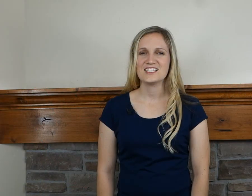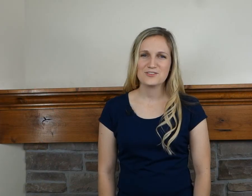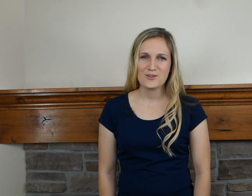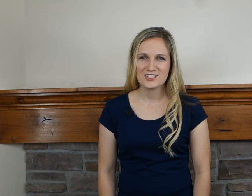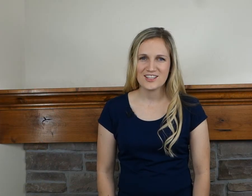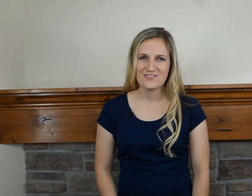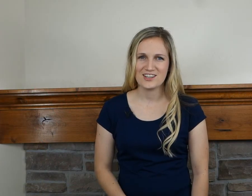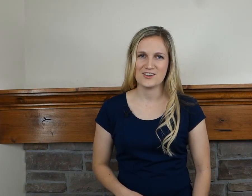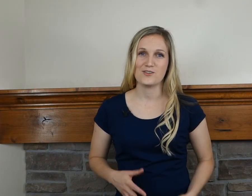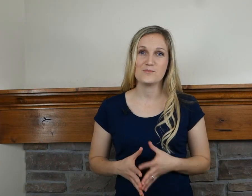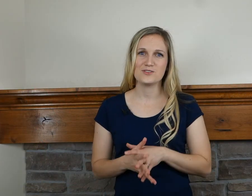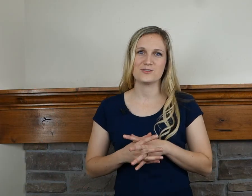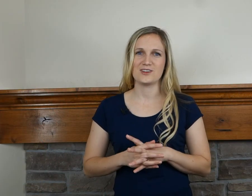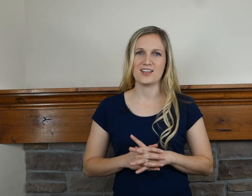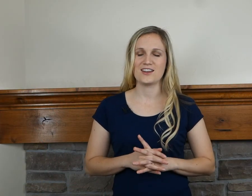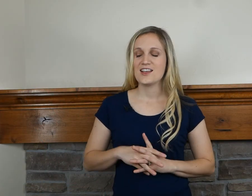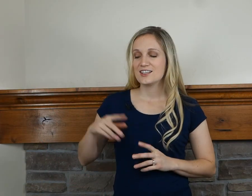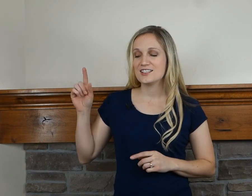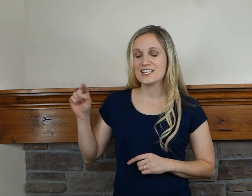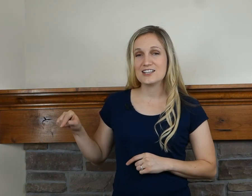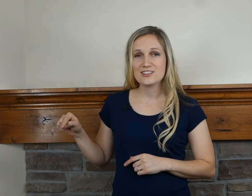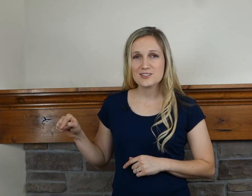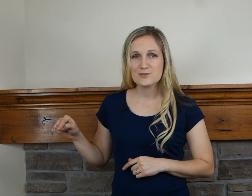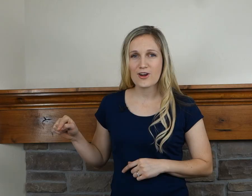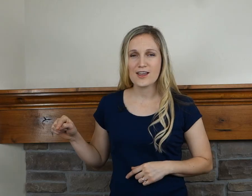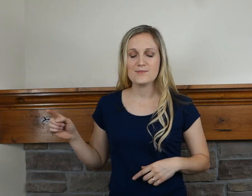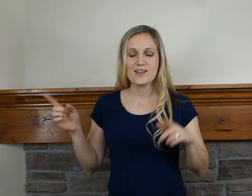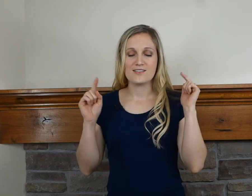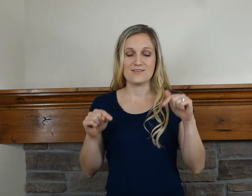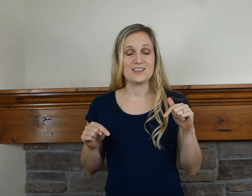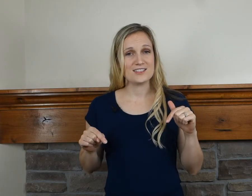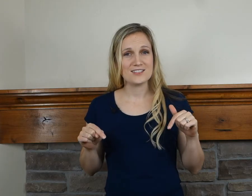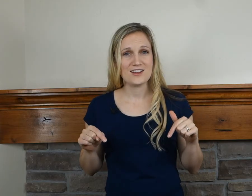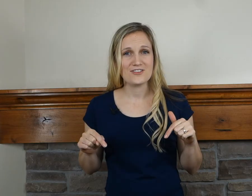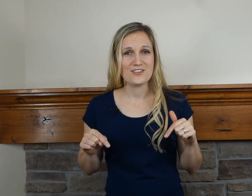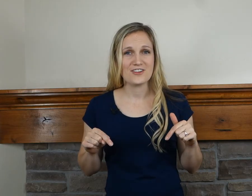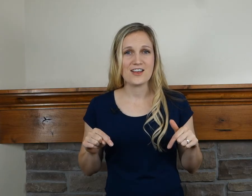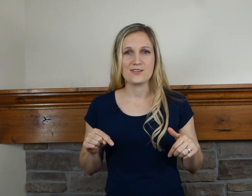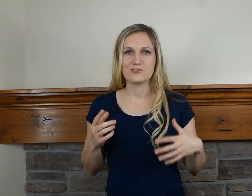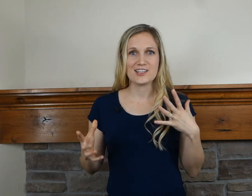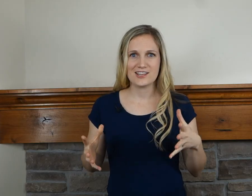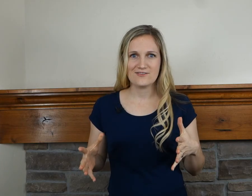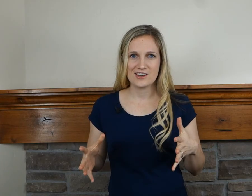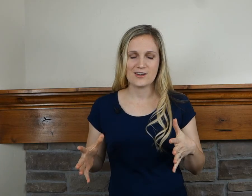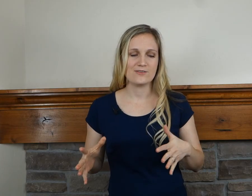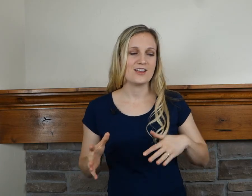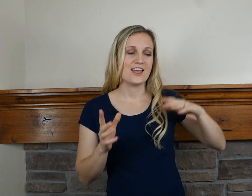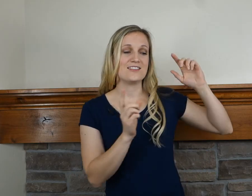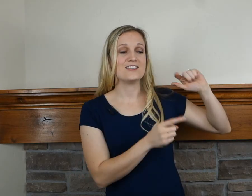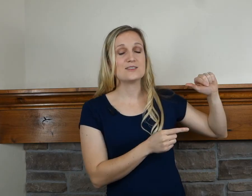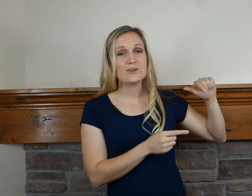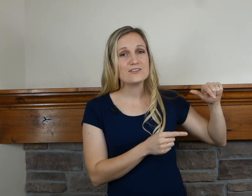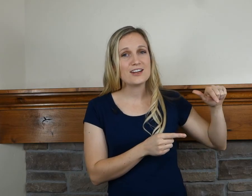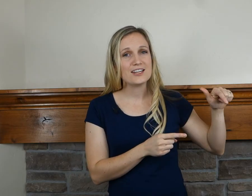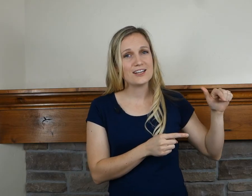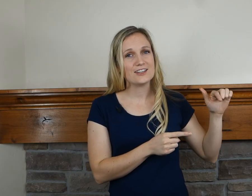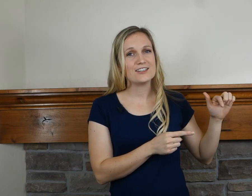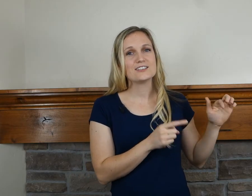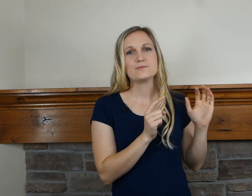Thanks for watching that video. Hope you enjoyed it. Click here to subscribe. This is another related video. And then this button right here, be